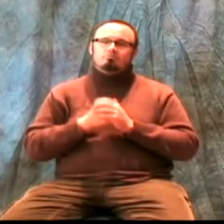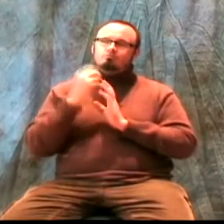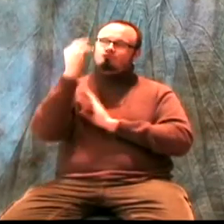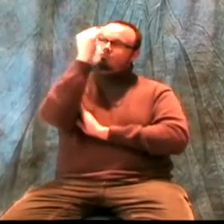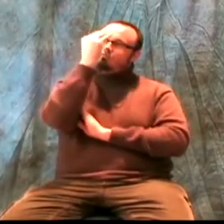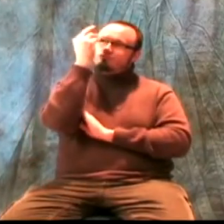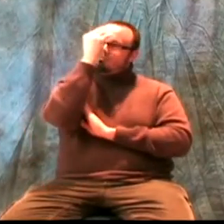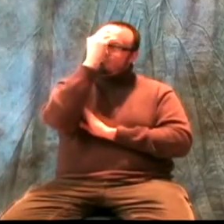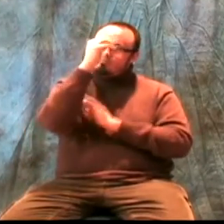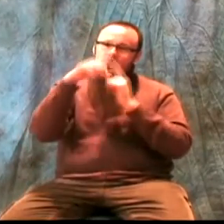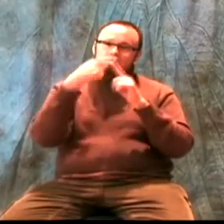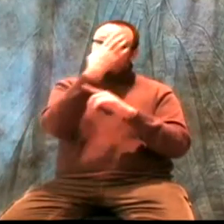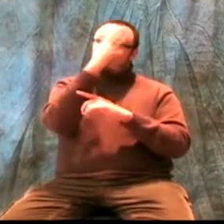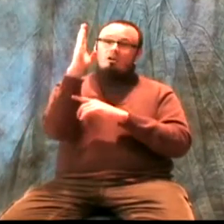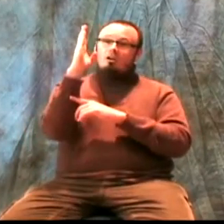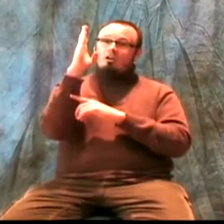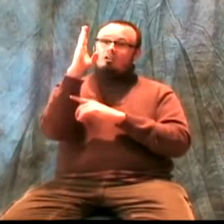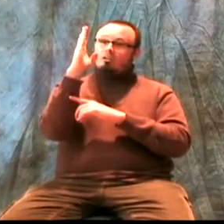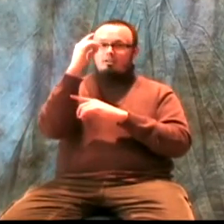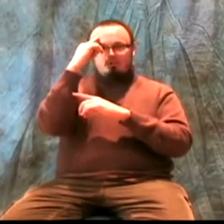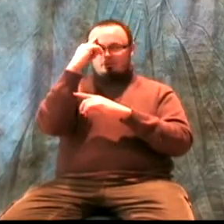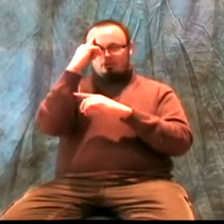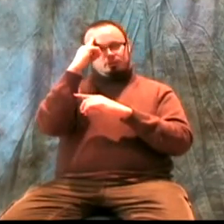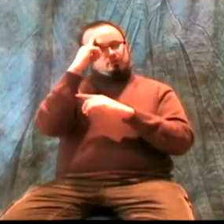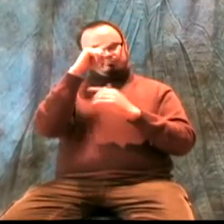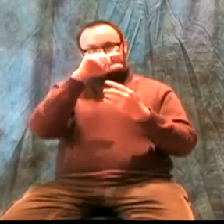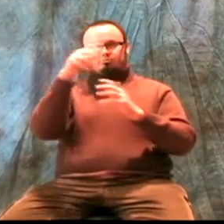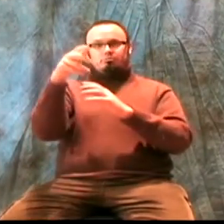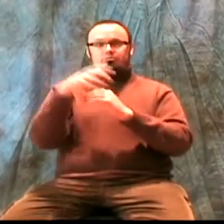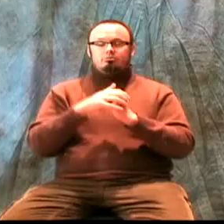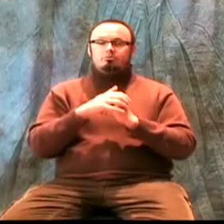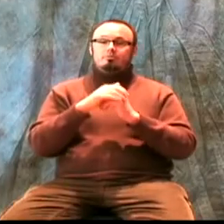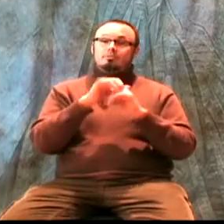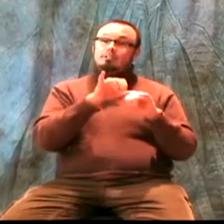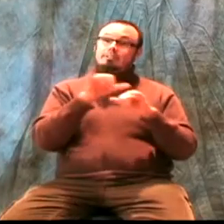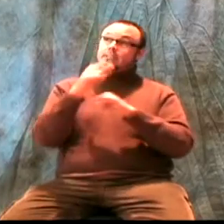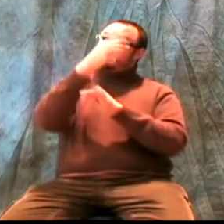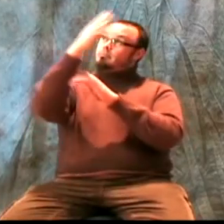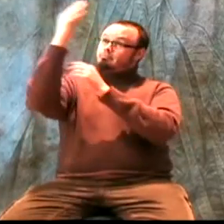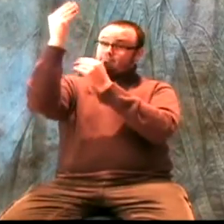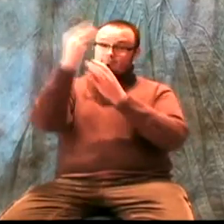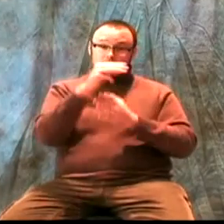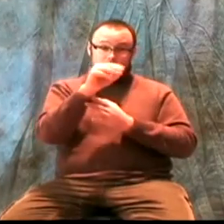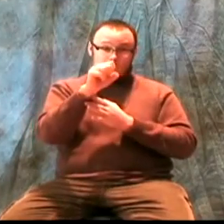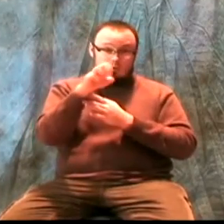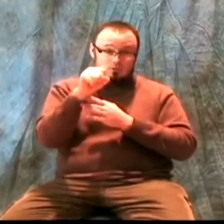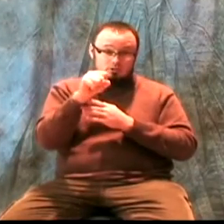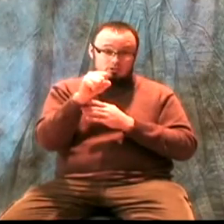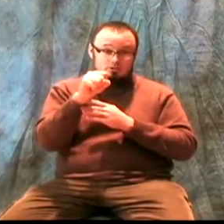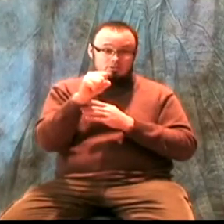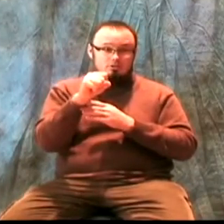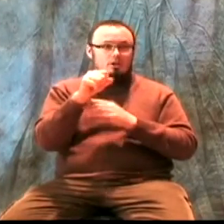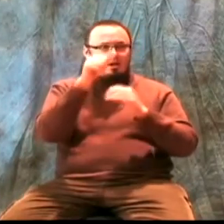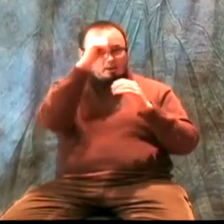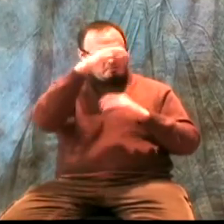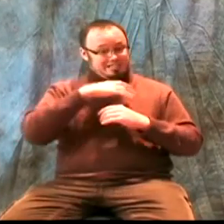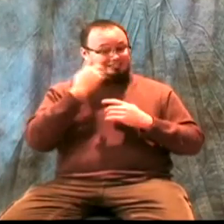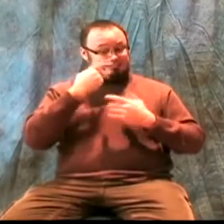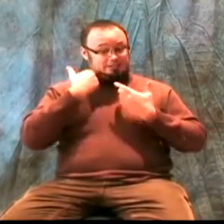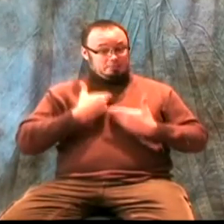mind. As he said to Moses, "No man can see me and live." Exodus chapter